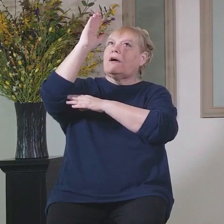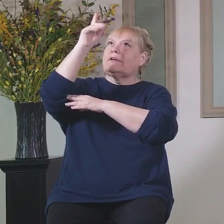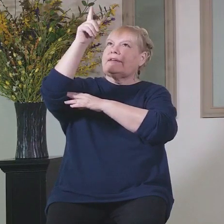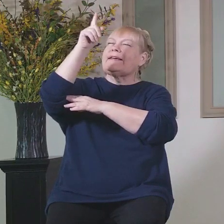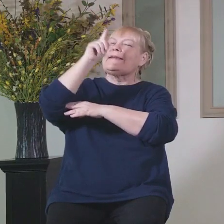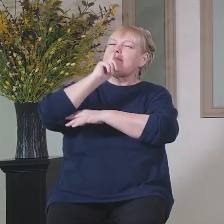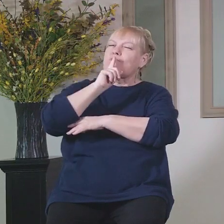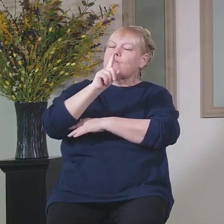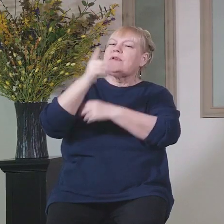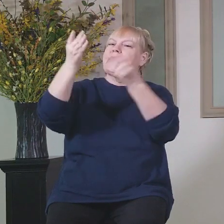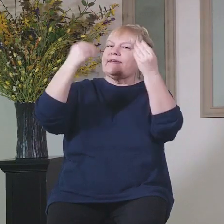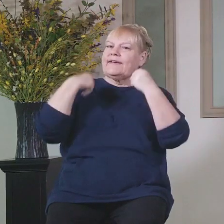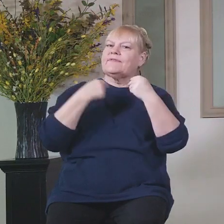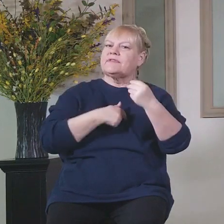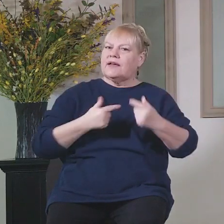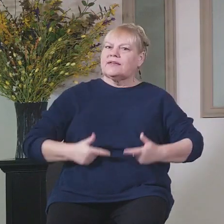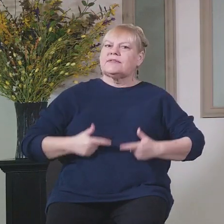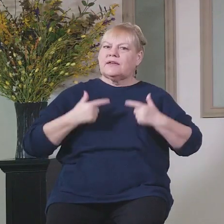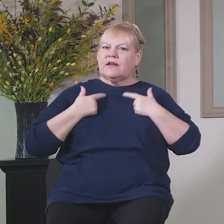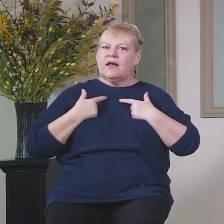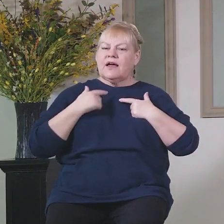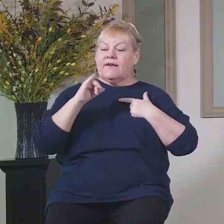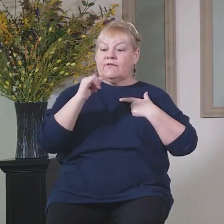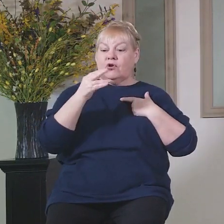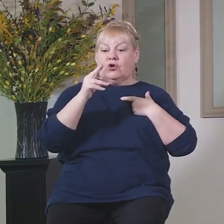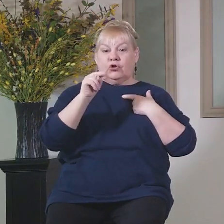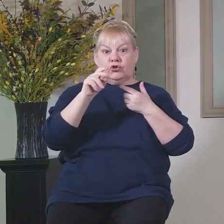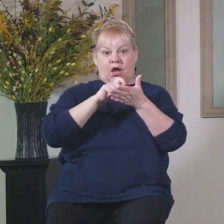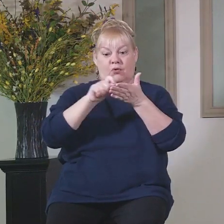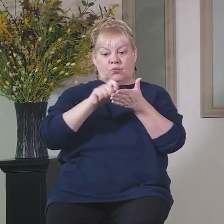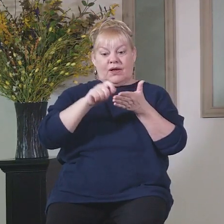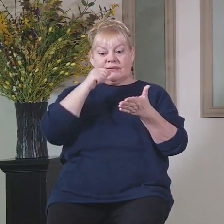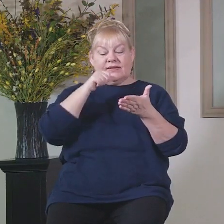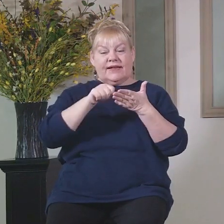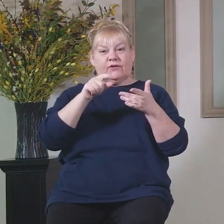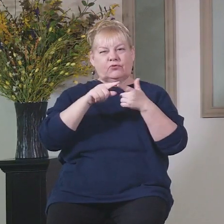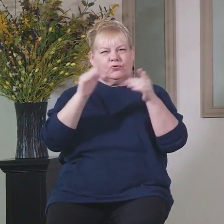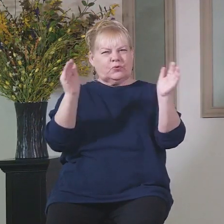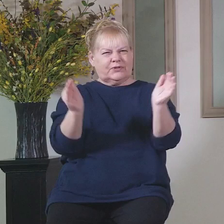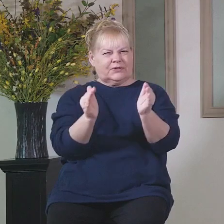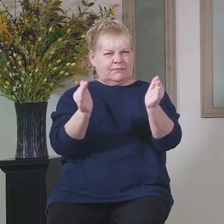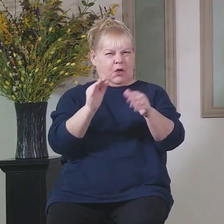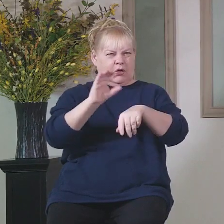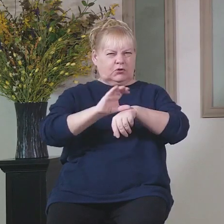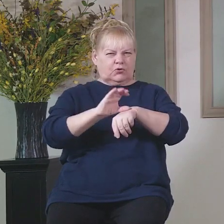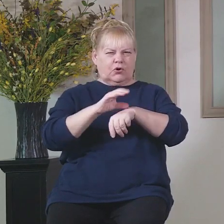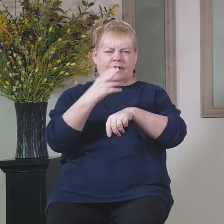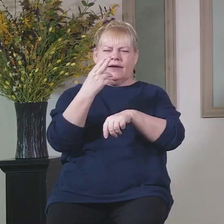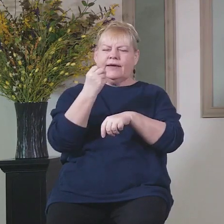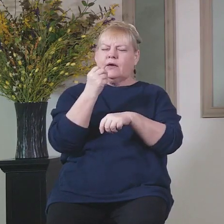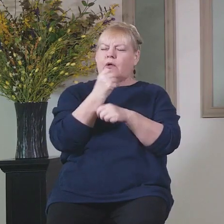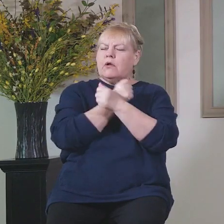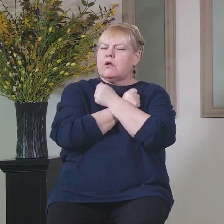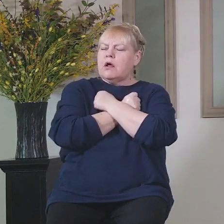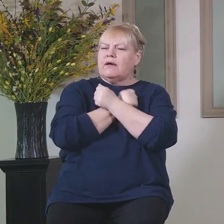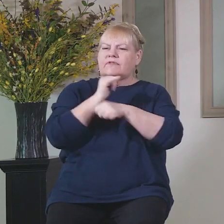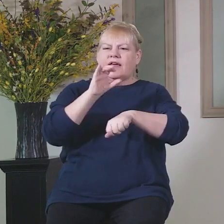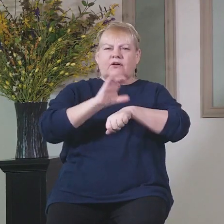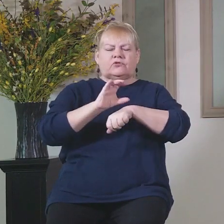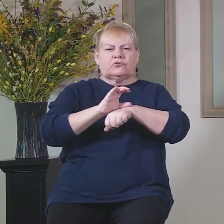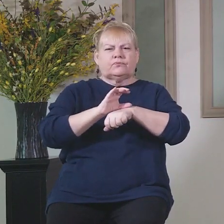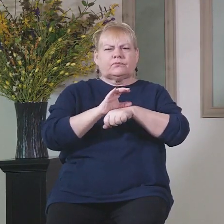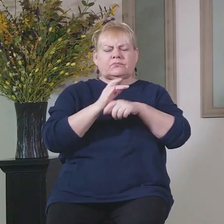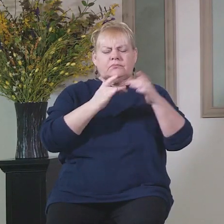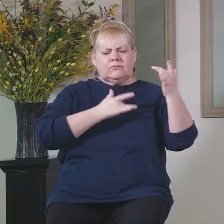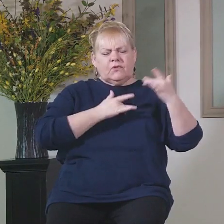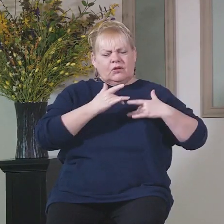real life. John writes this little letter to a group of people, a church that he's deeply in love with, and he's very concerned for